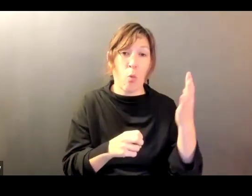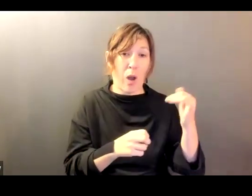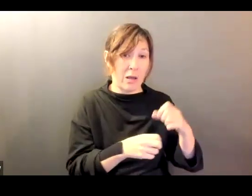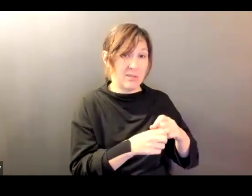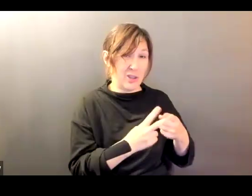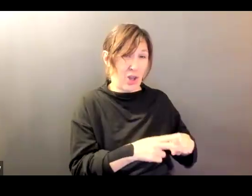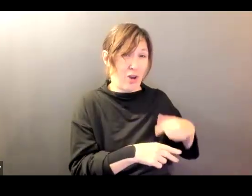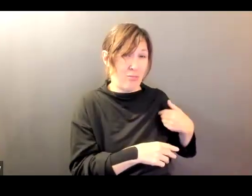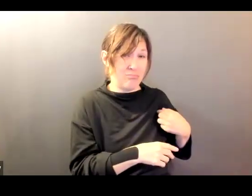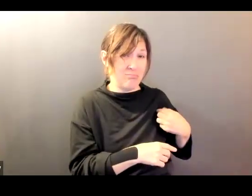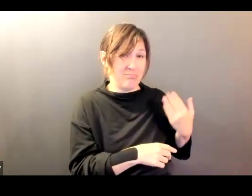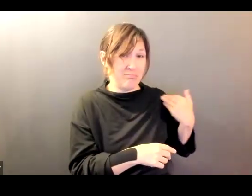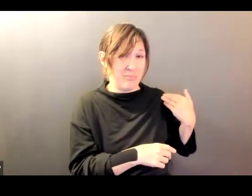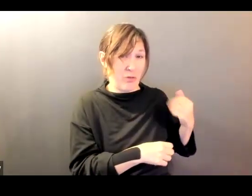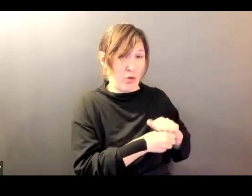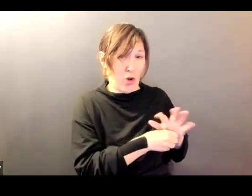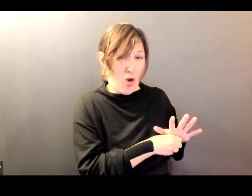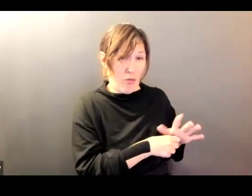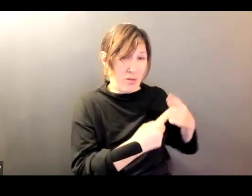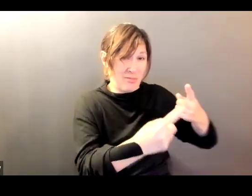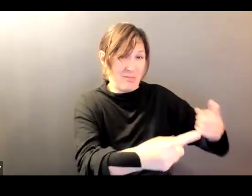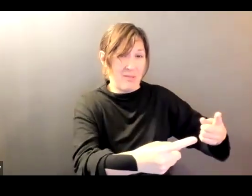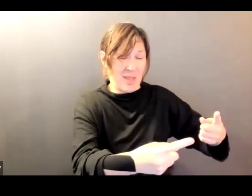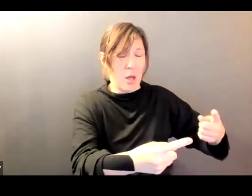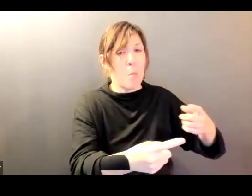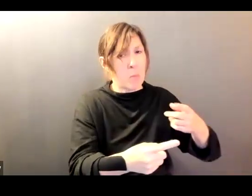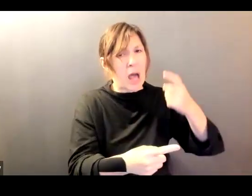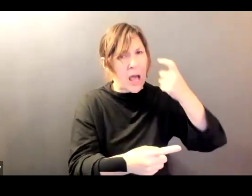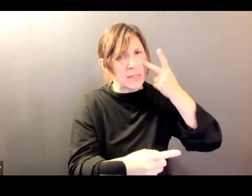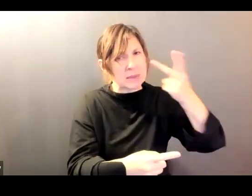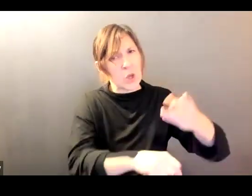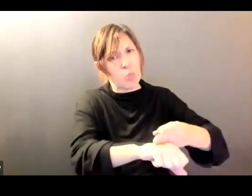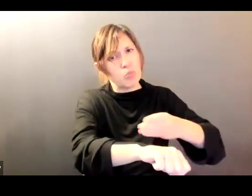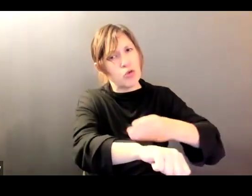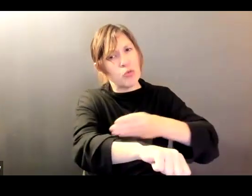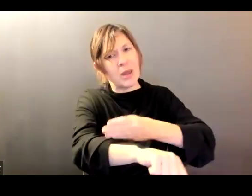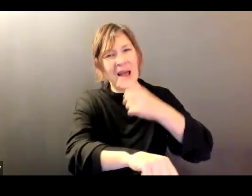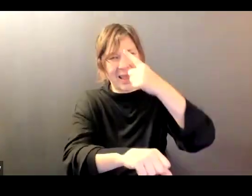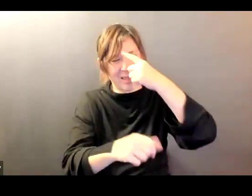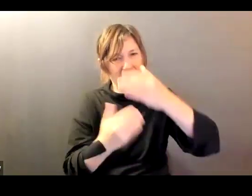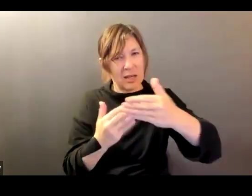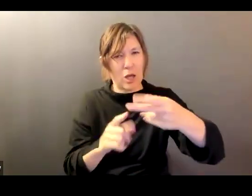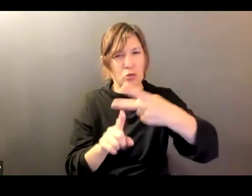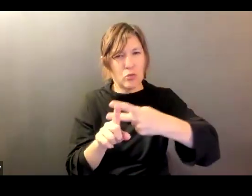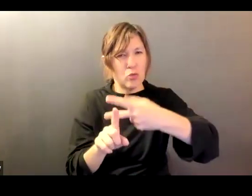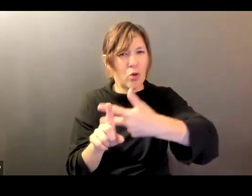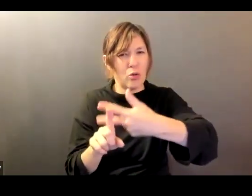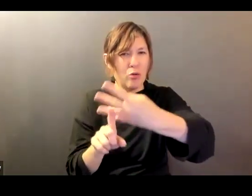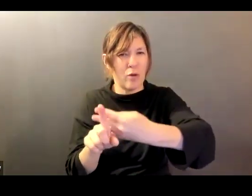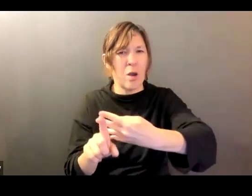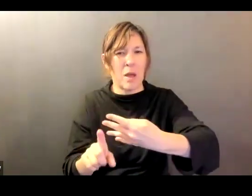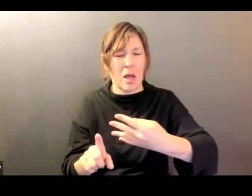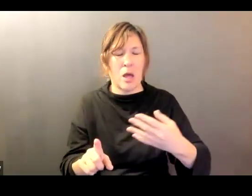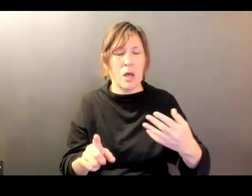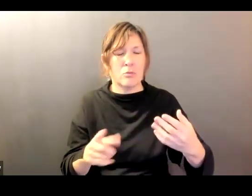time. So there's improvement there. And I think we will have some good data in the next couple of months. We're figuring out different ways to collect